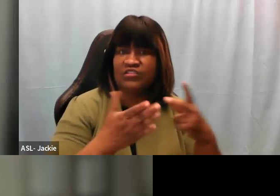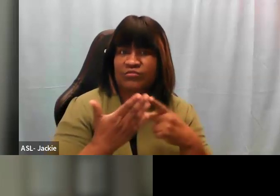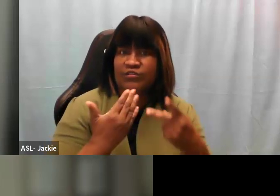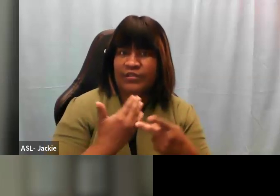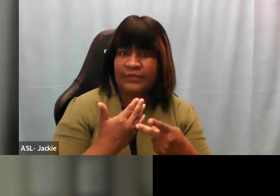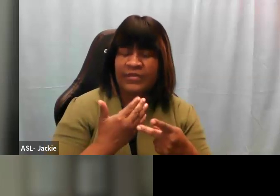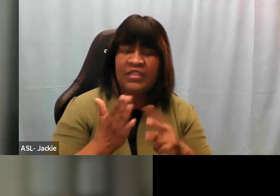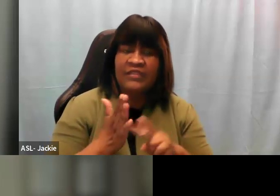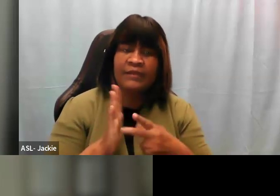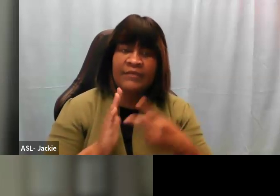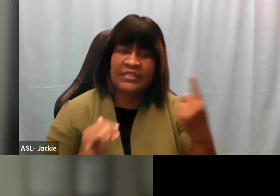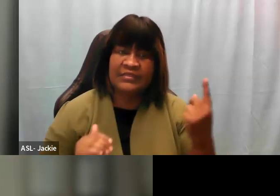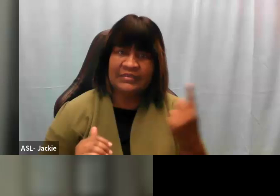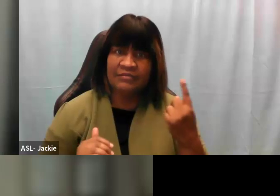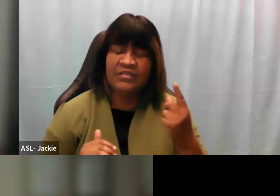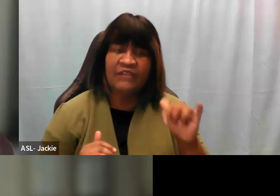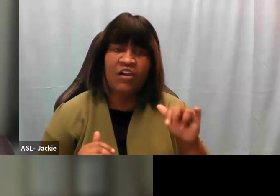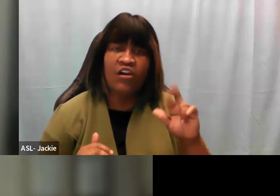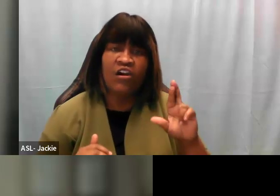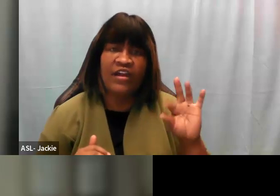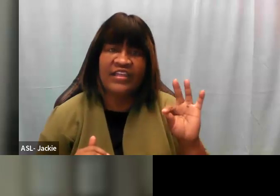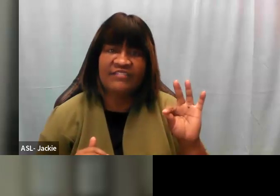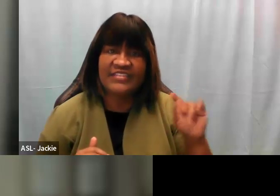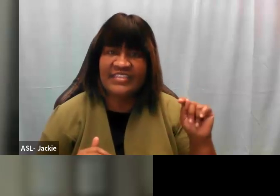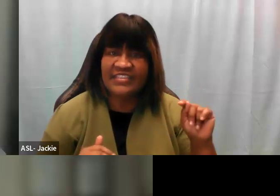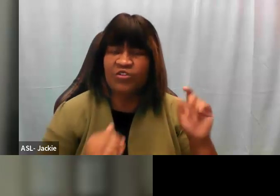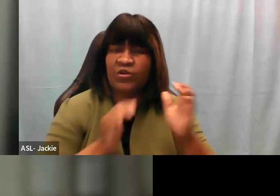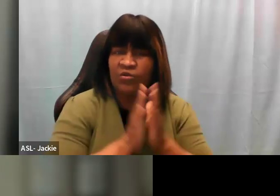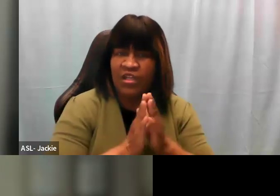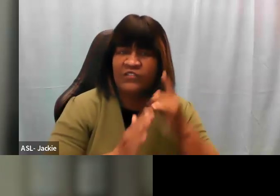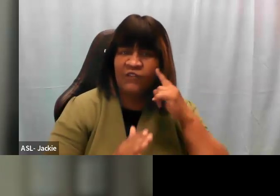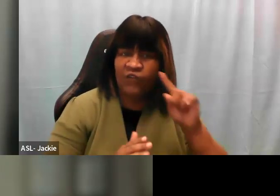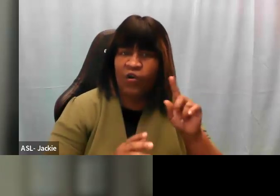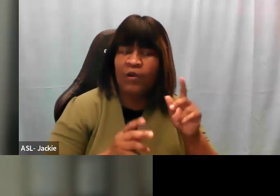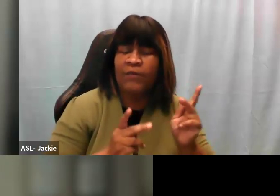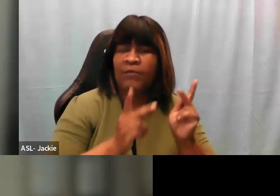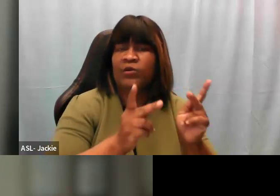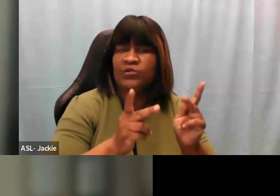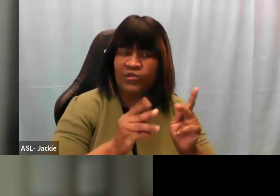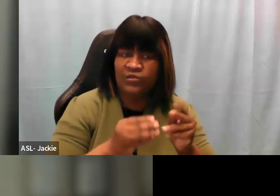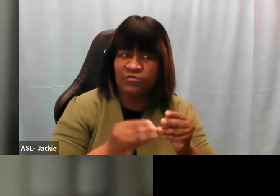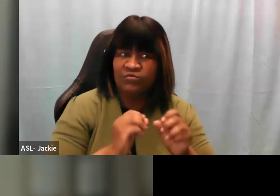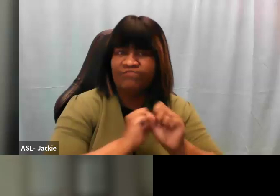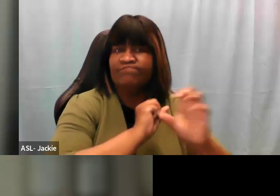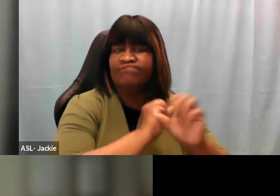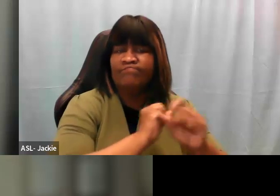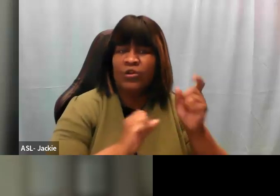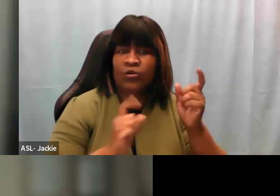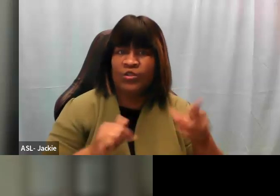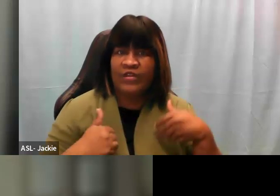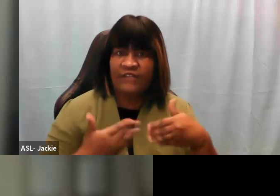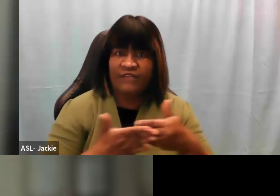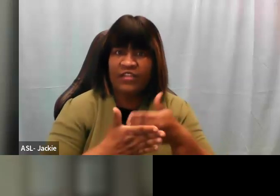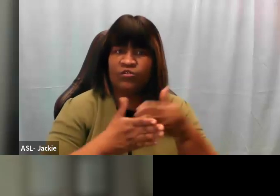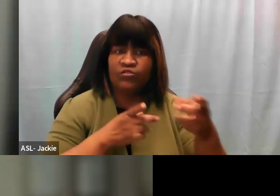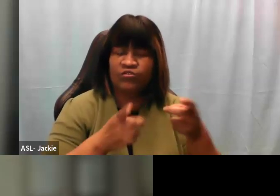something that a RFP or a request for proposals would go out when a new self-direction program starts or when